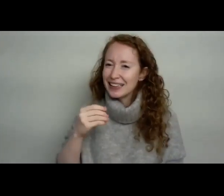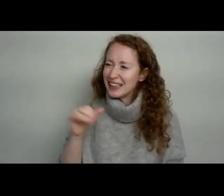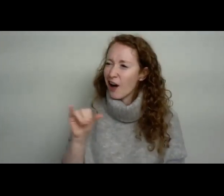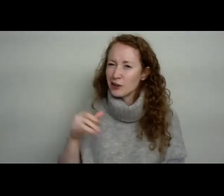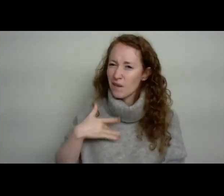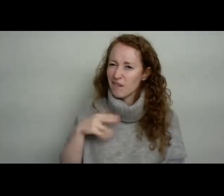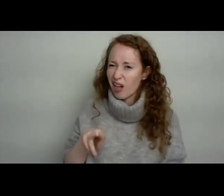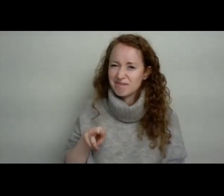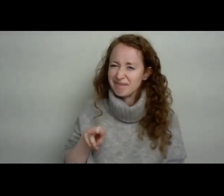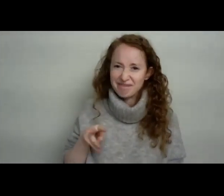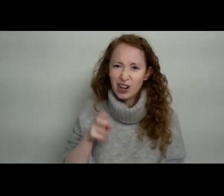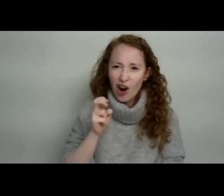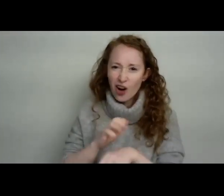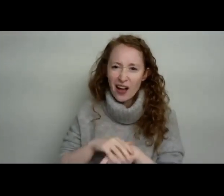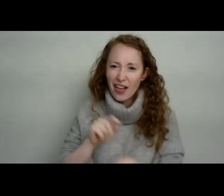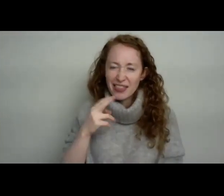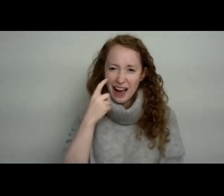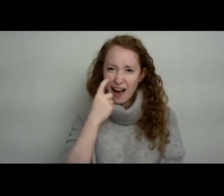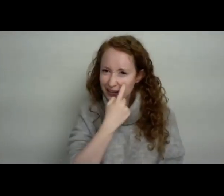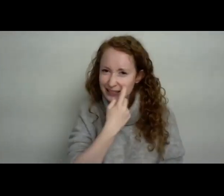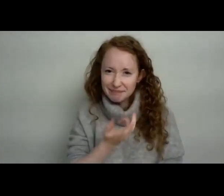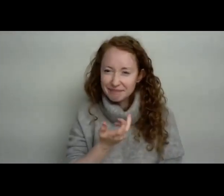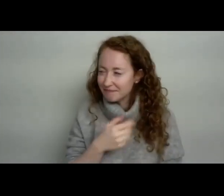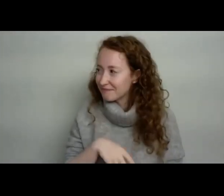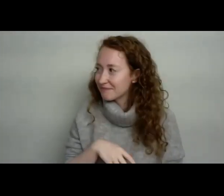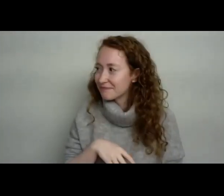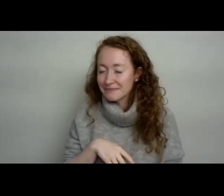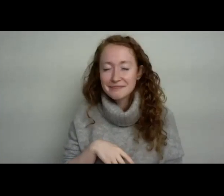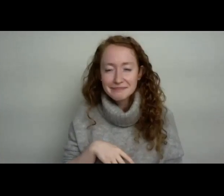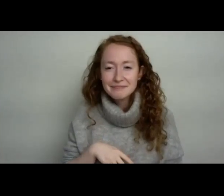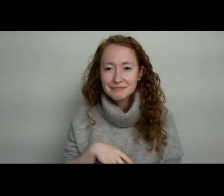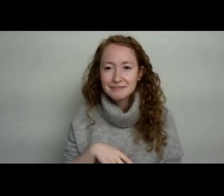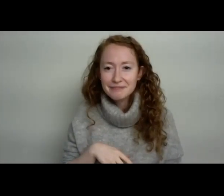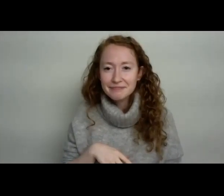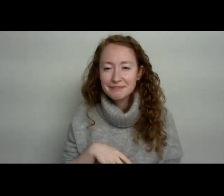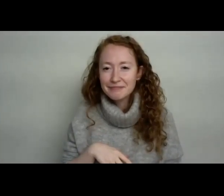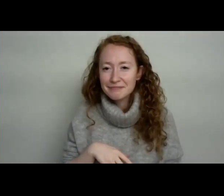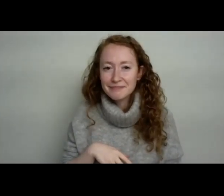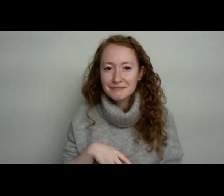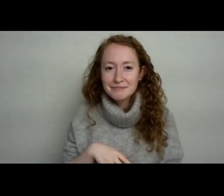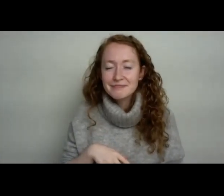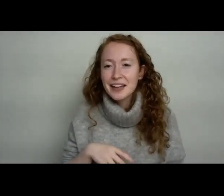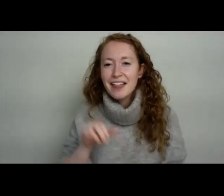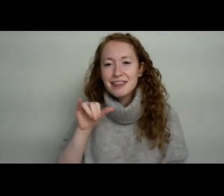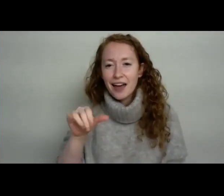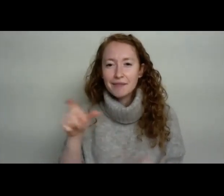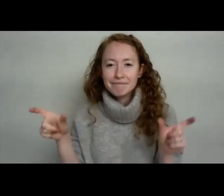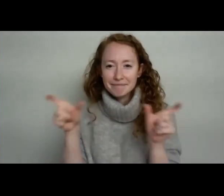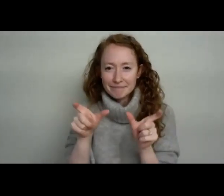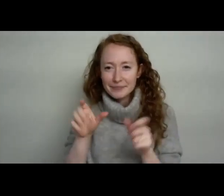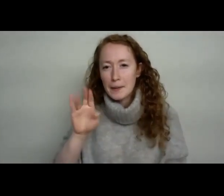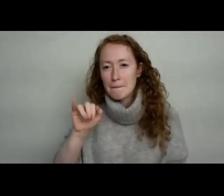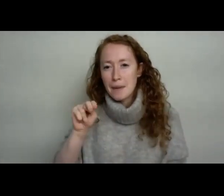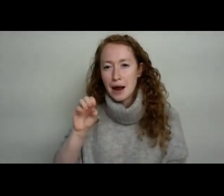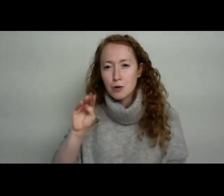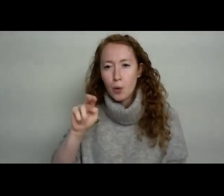eyes sentiment, even in that initial documentation of the binomial nomenclature, which Linnaeus